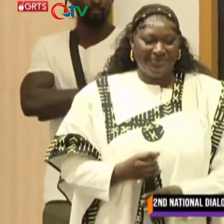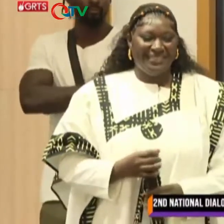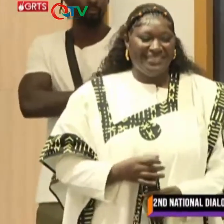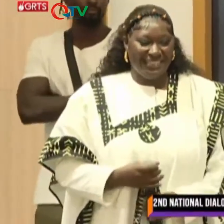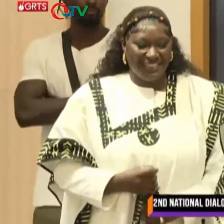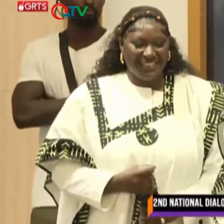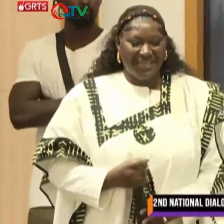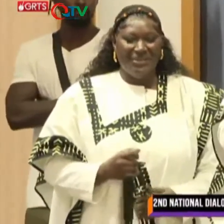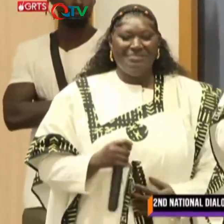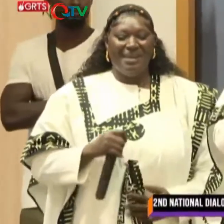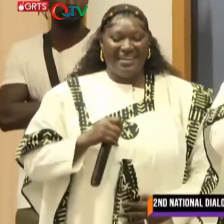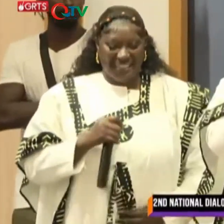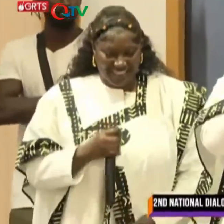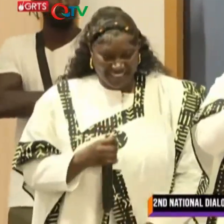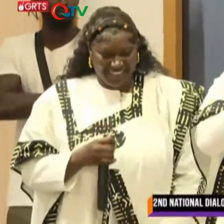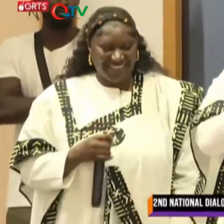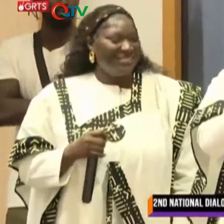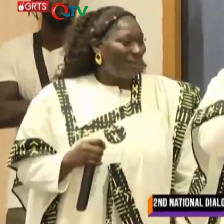Neje, Inimbara,